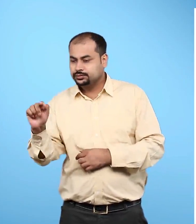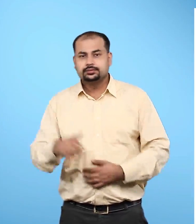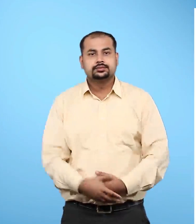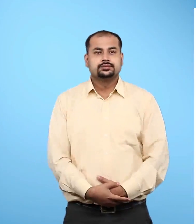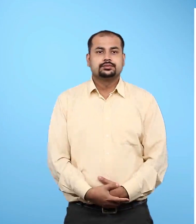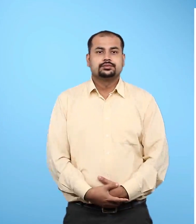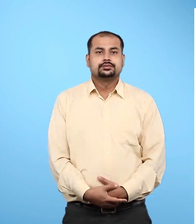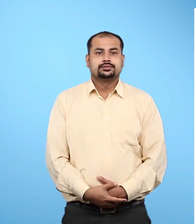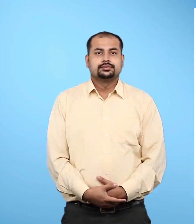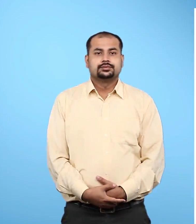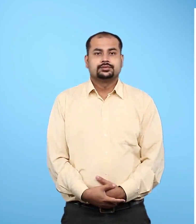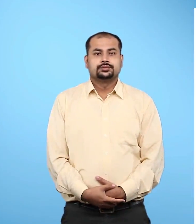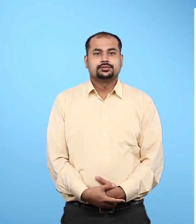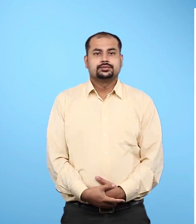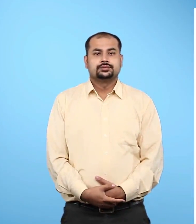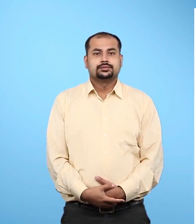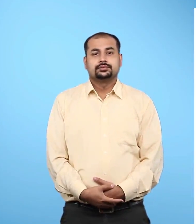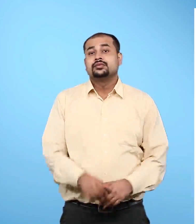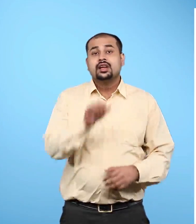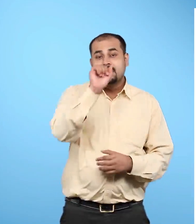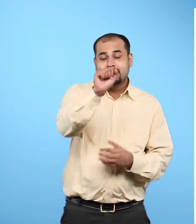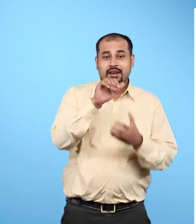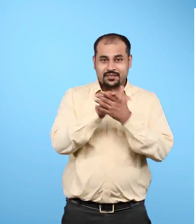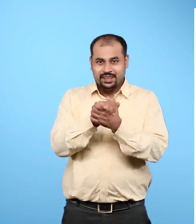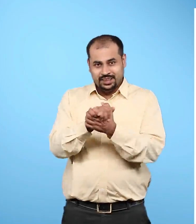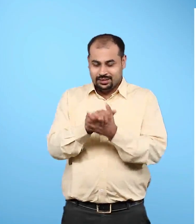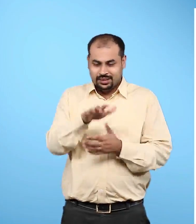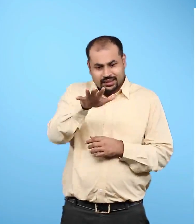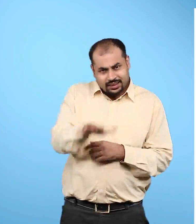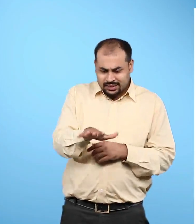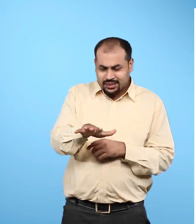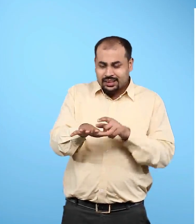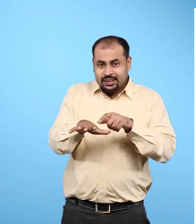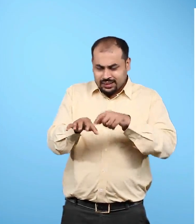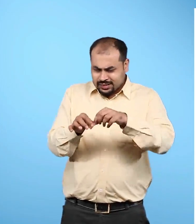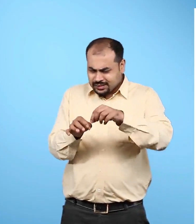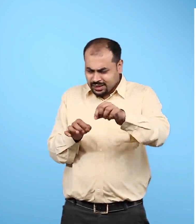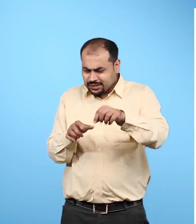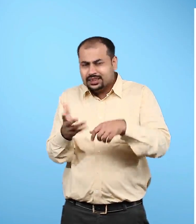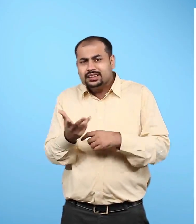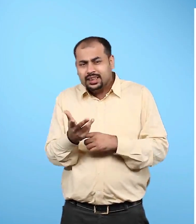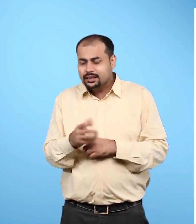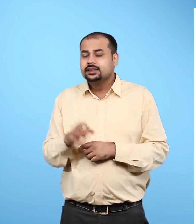Dash square centimeters. What is the area of your friend's hand?